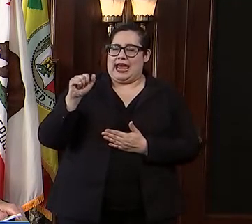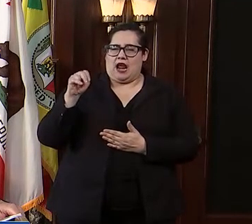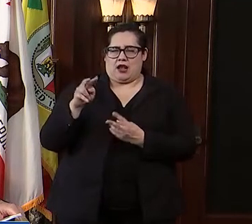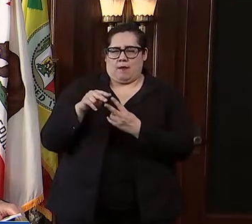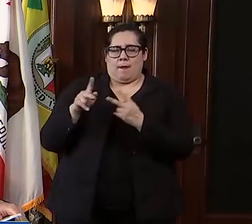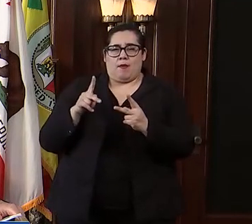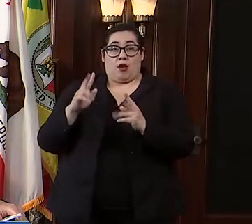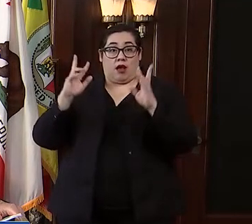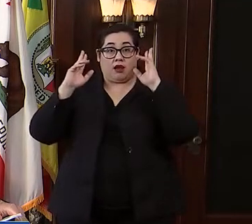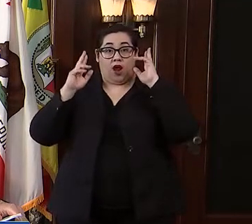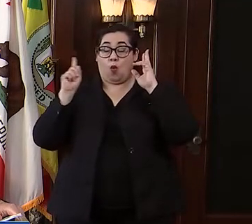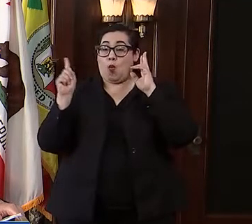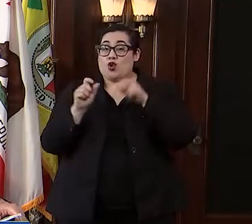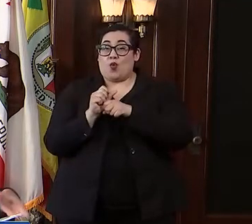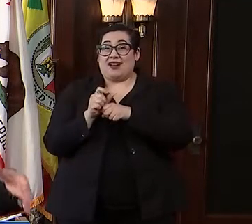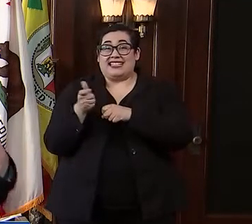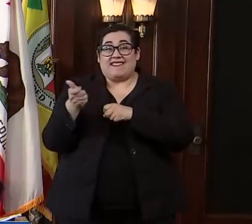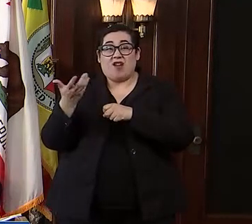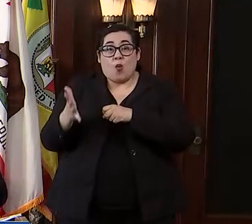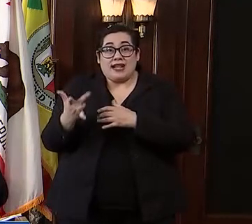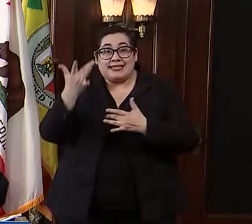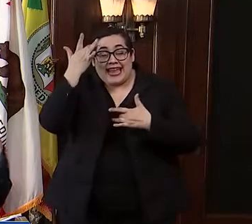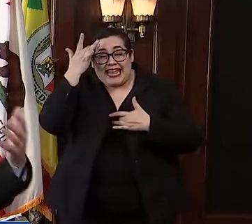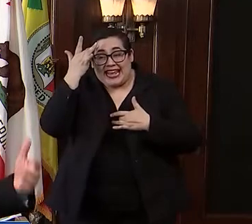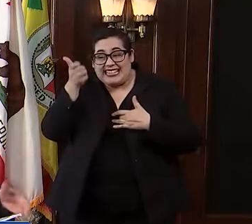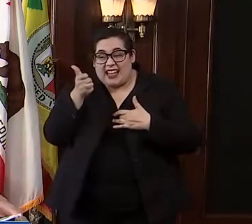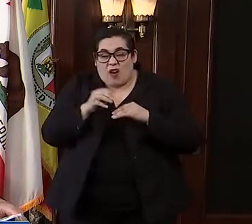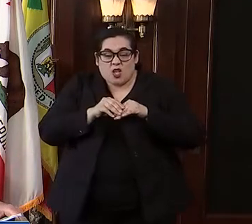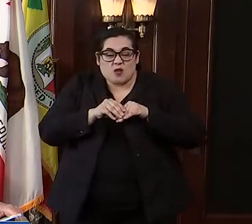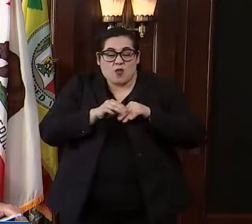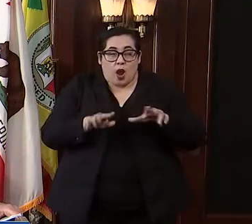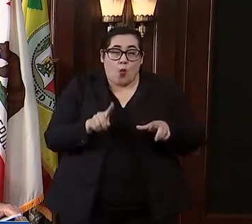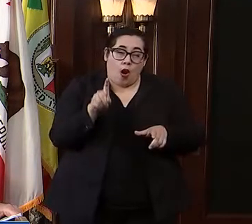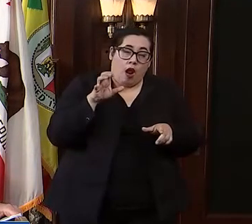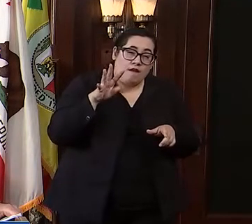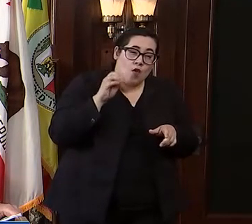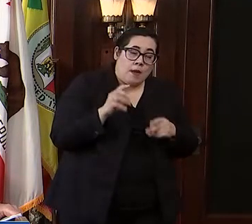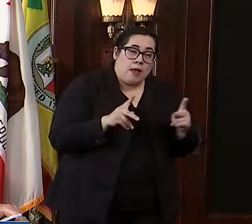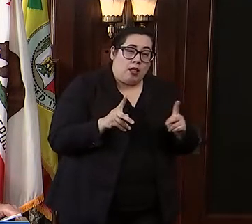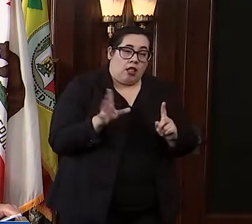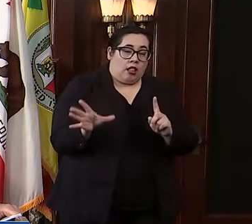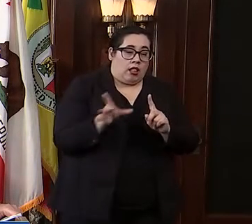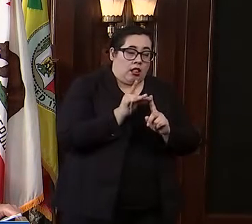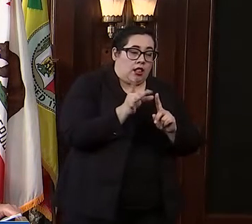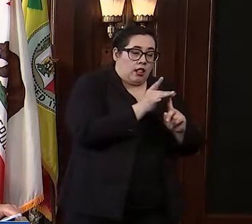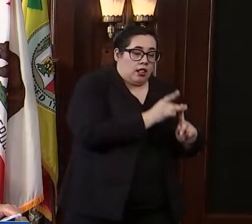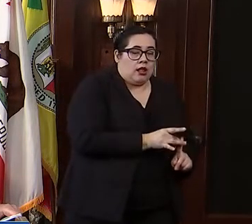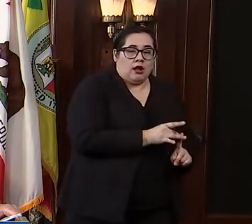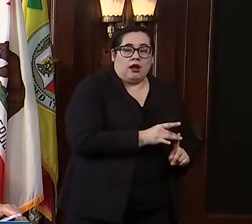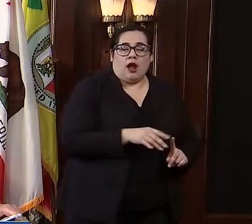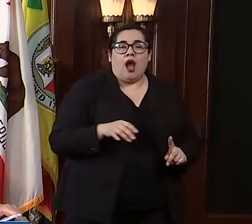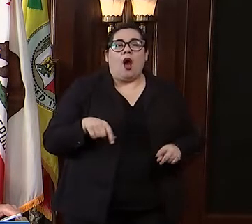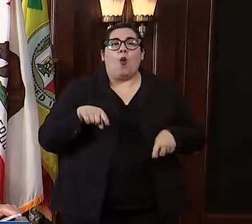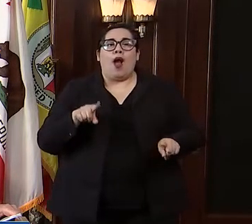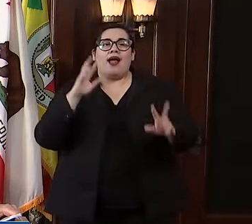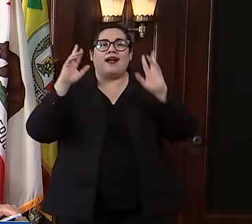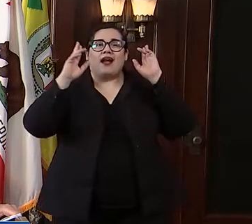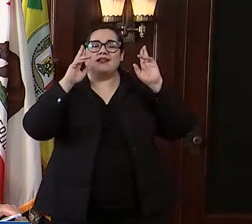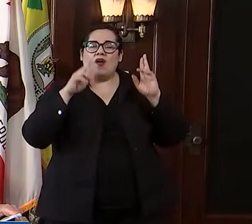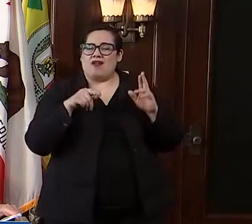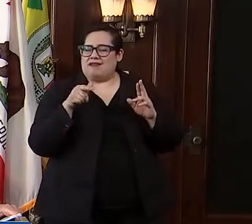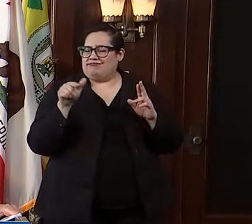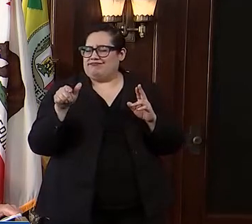who cut hair who went to work sick and spread to 140 people, 10-minute haircuts they were doing over a number of